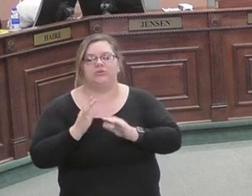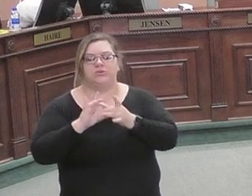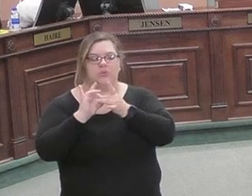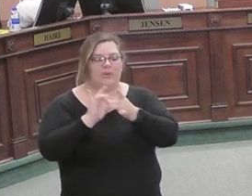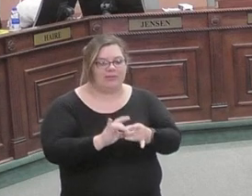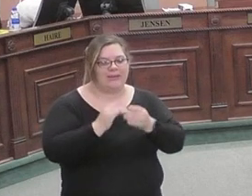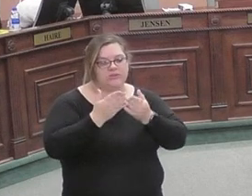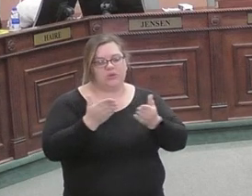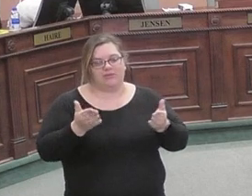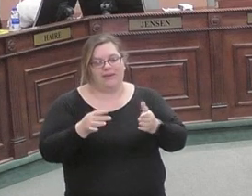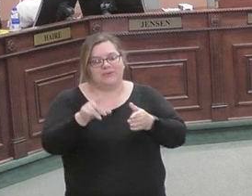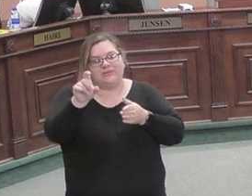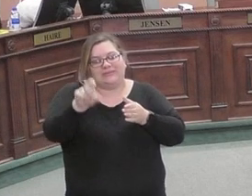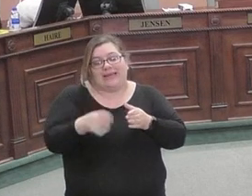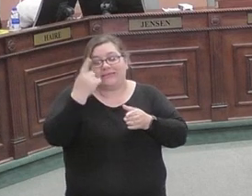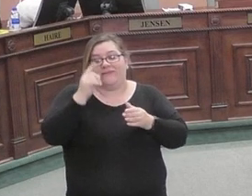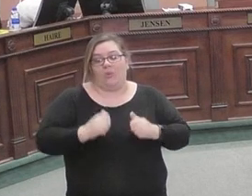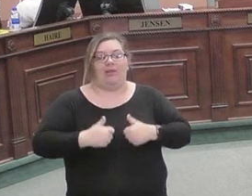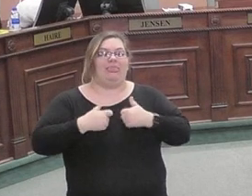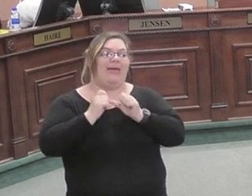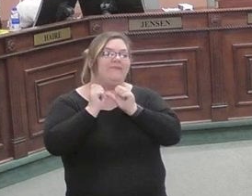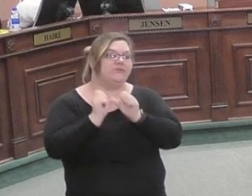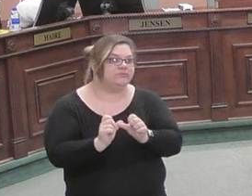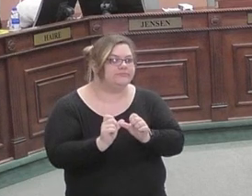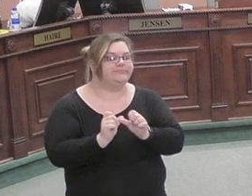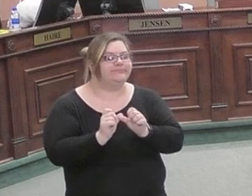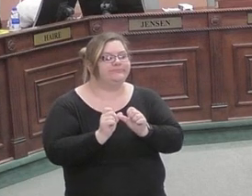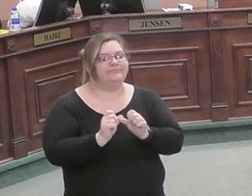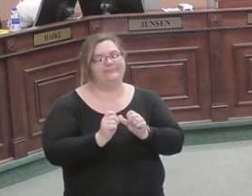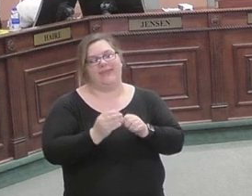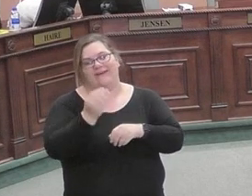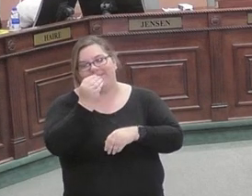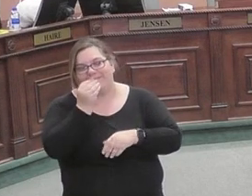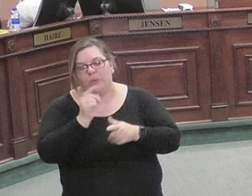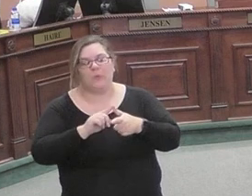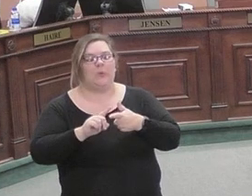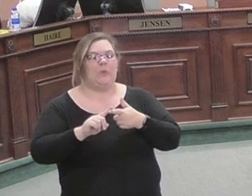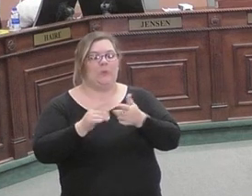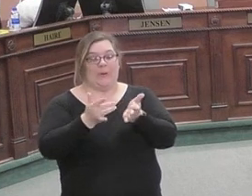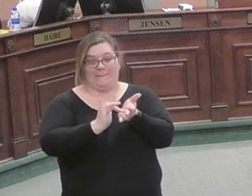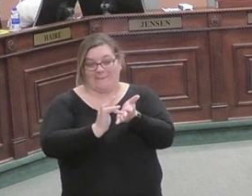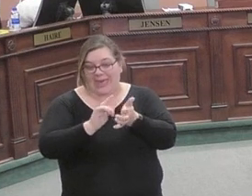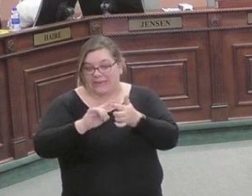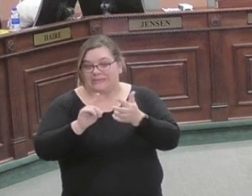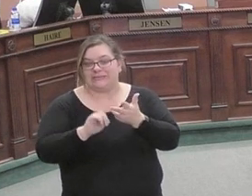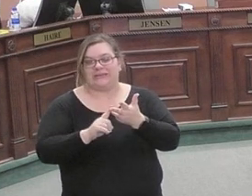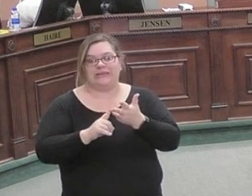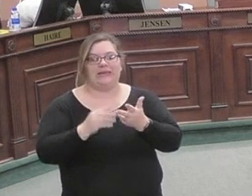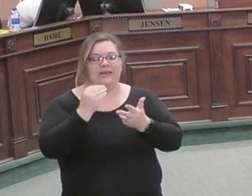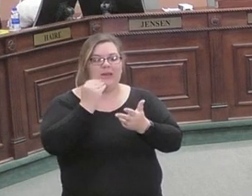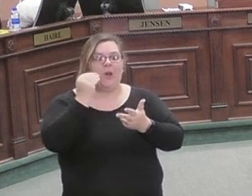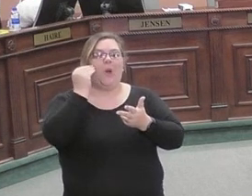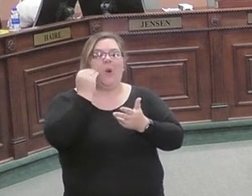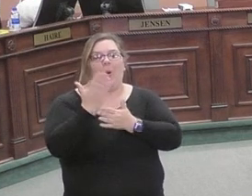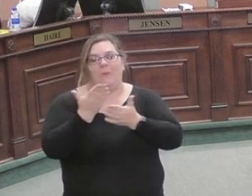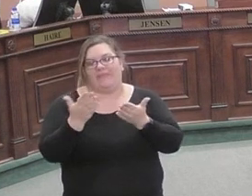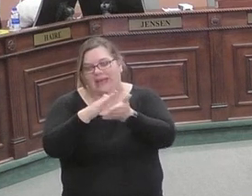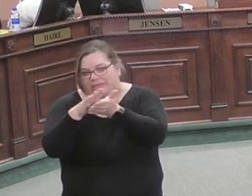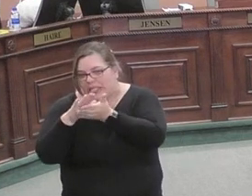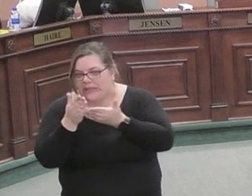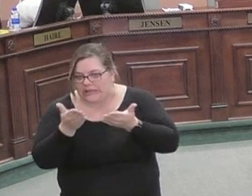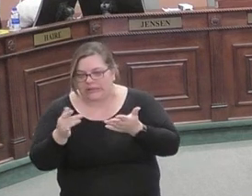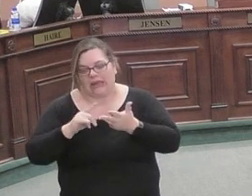are essential for life sustainment, supply of food, medicine, essential household goods. Those things are excluded. Also,